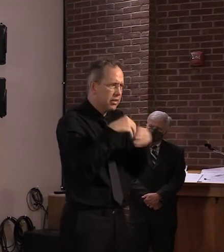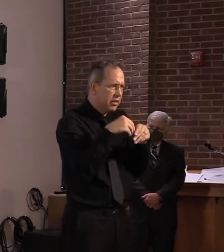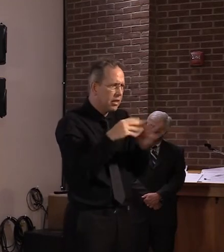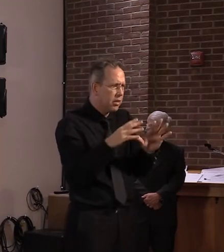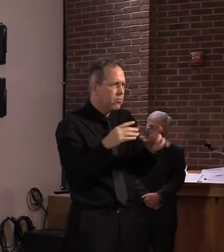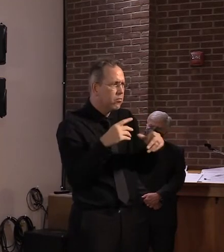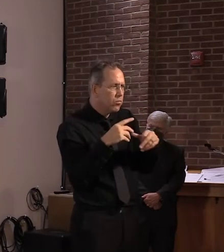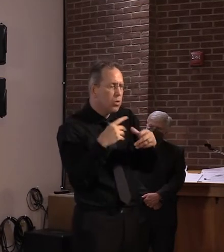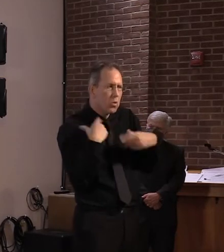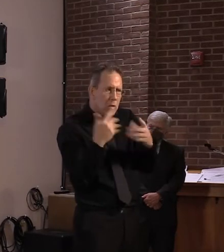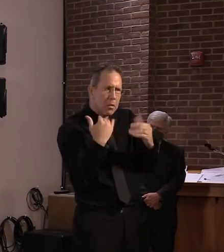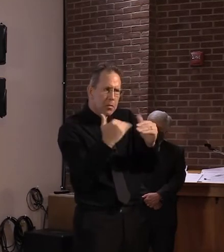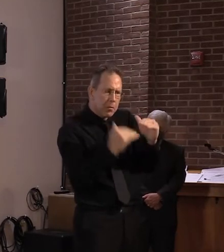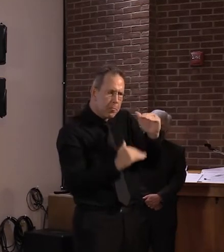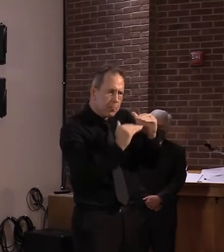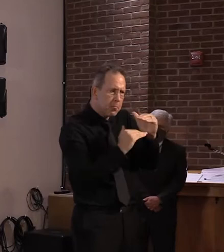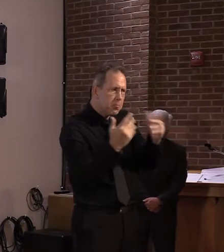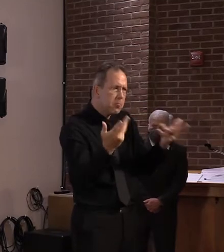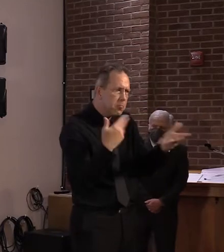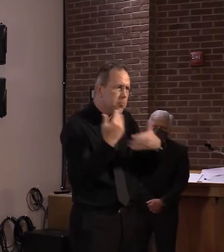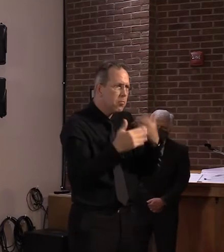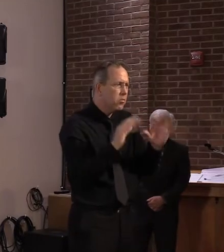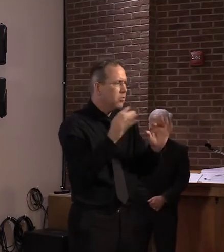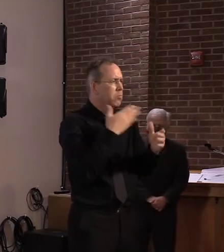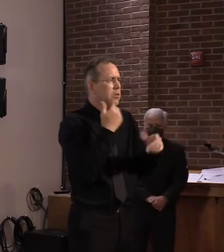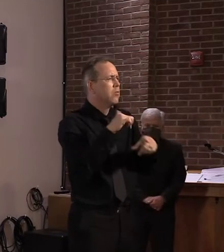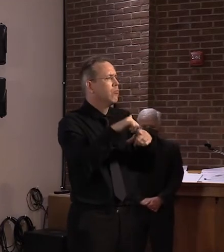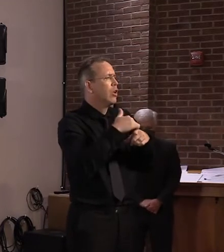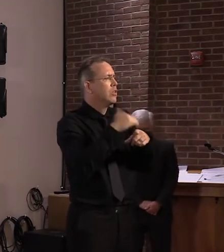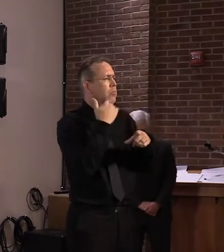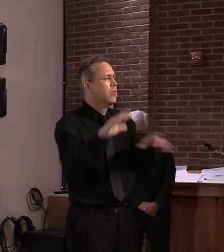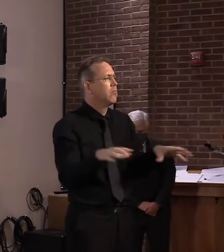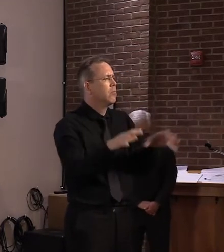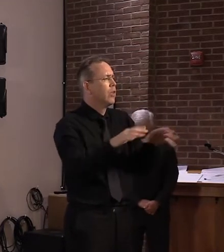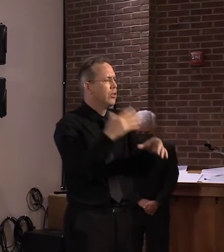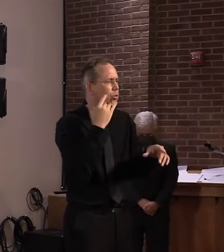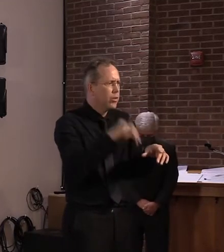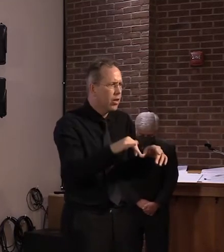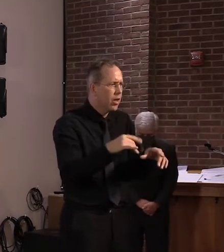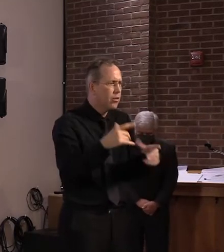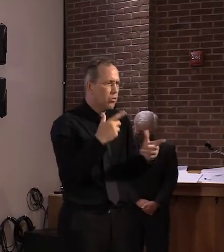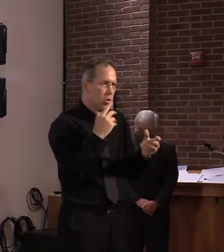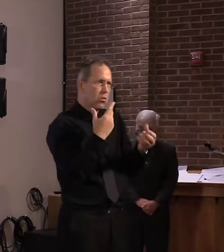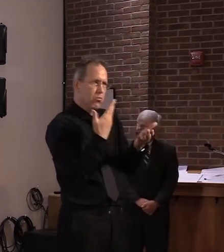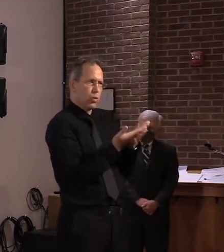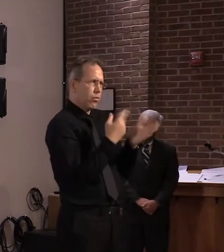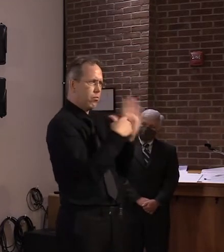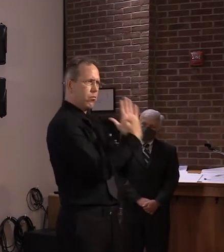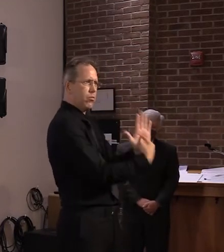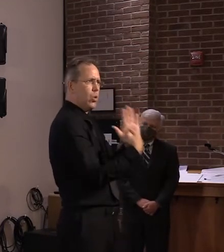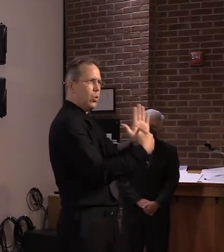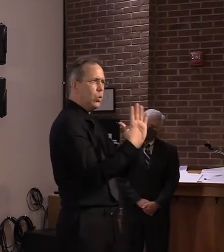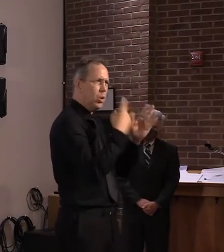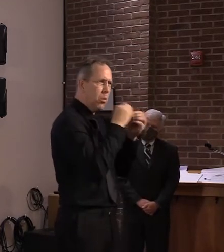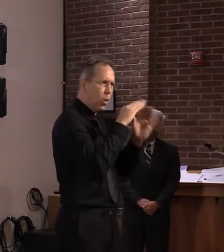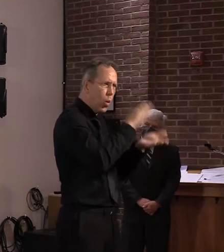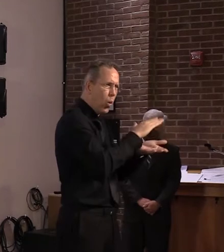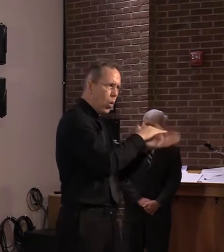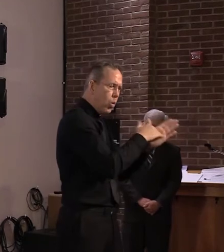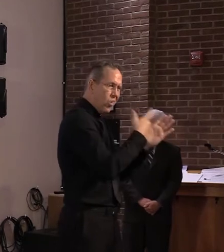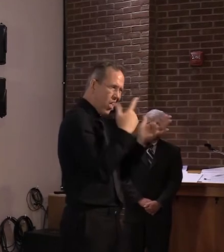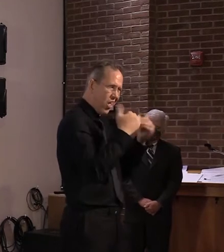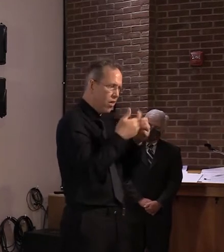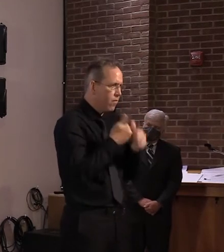I think that approach is definitely paying off. There have been other states where they essentially did go